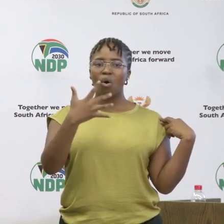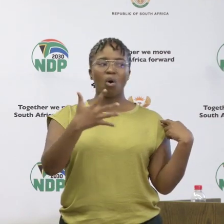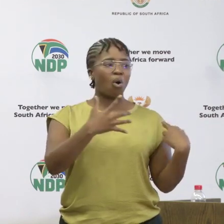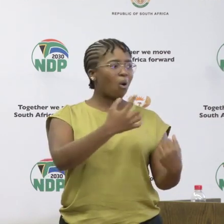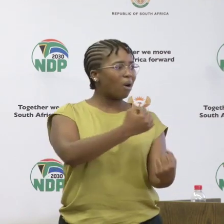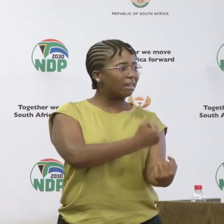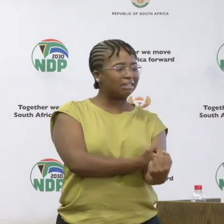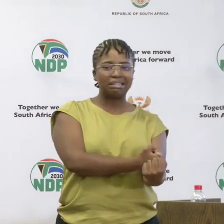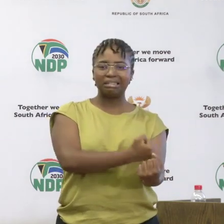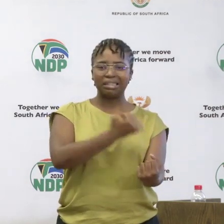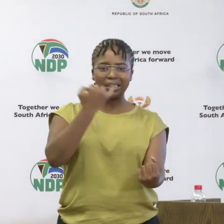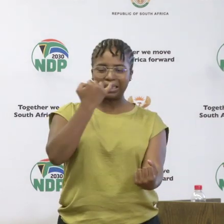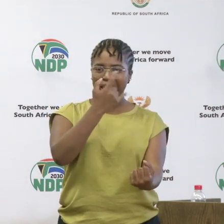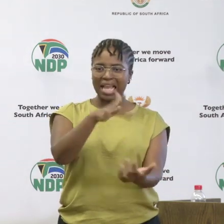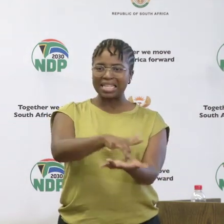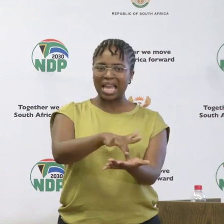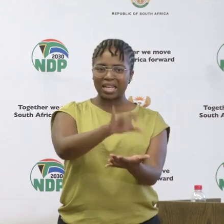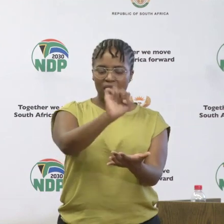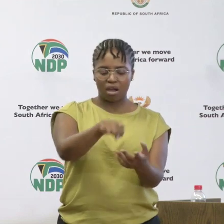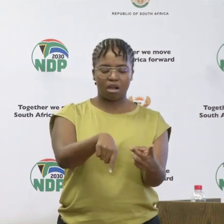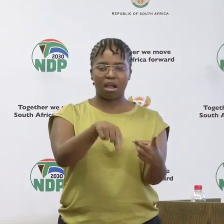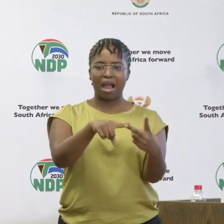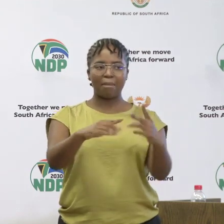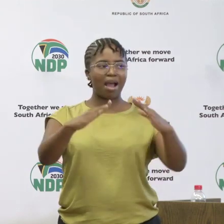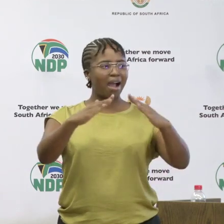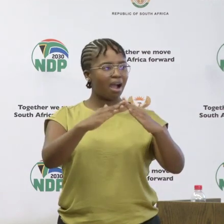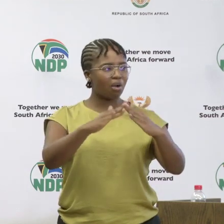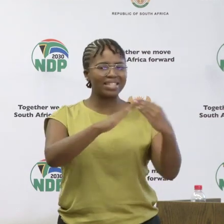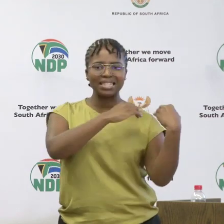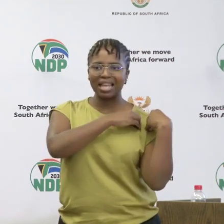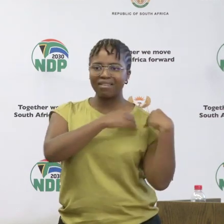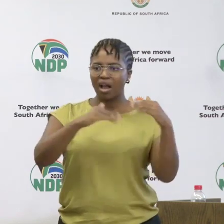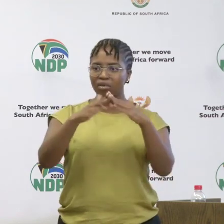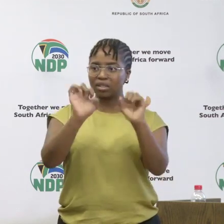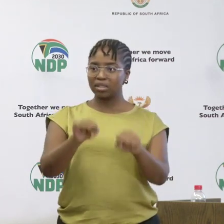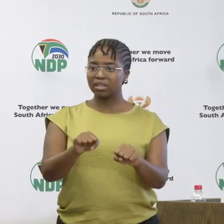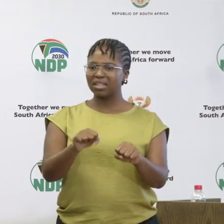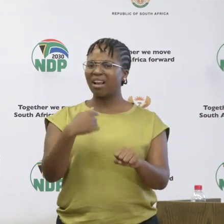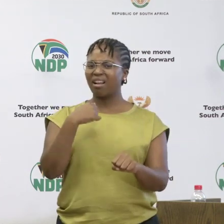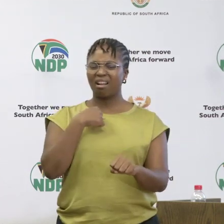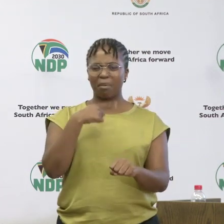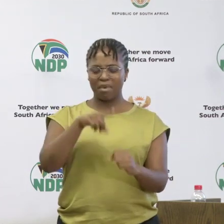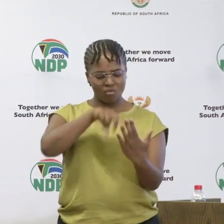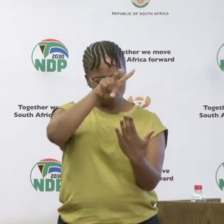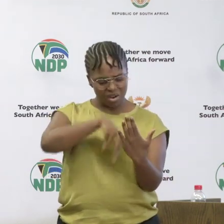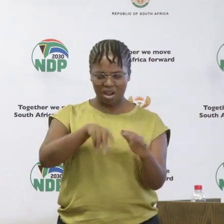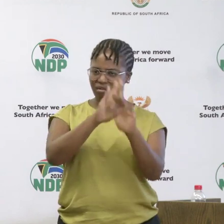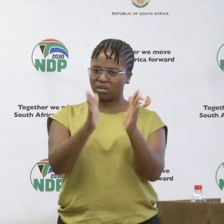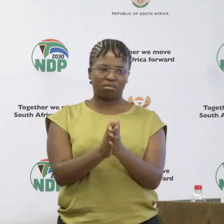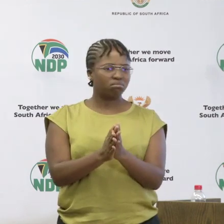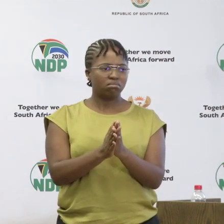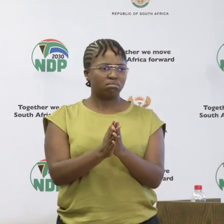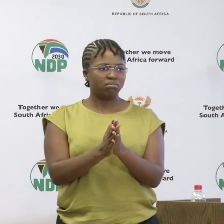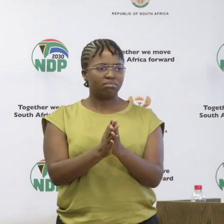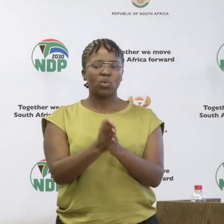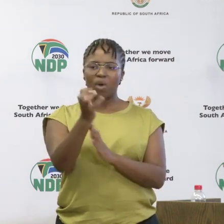treatment centers and halfway houses. The guidelines clearly indicate, I'm not going to read all of them. All I will do